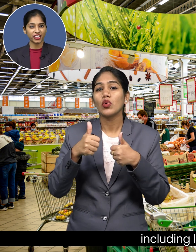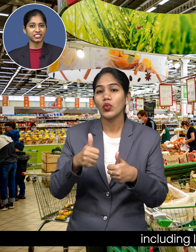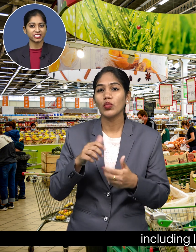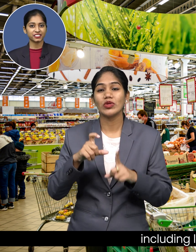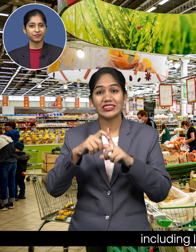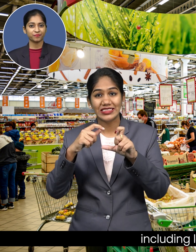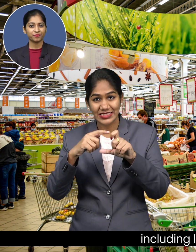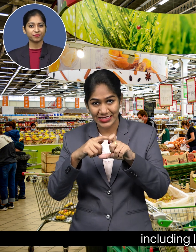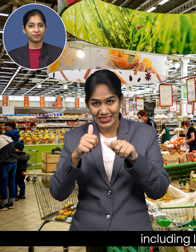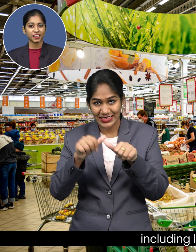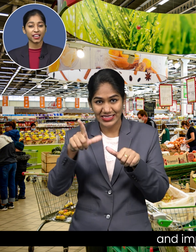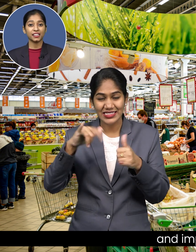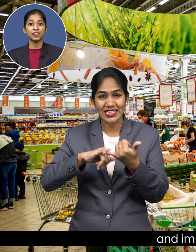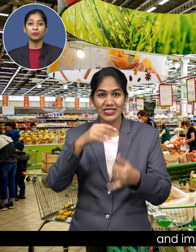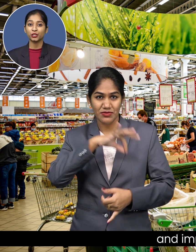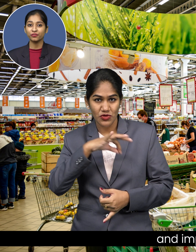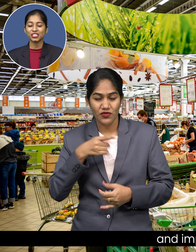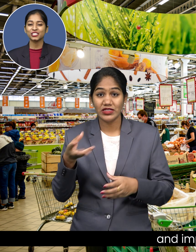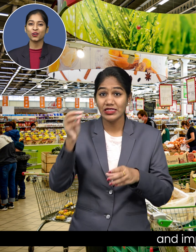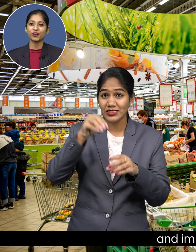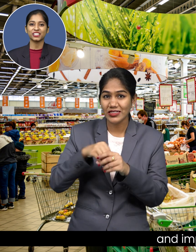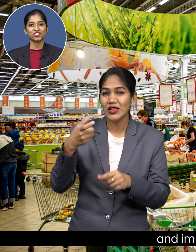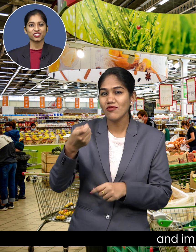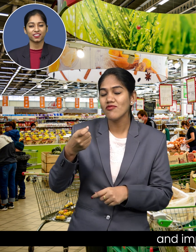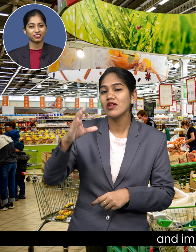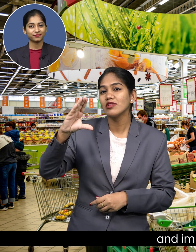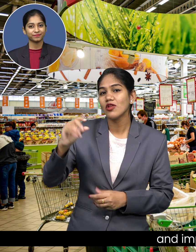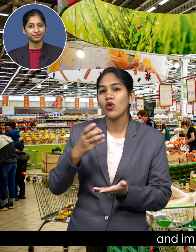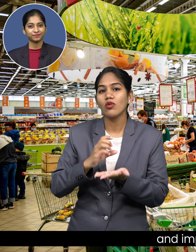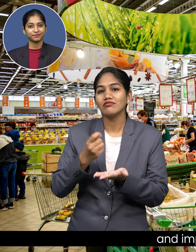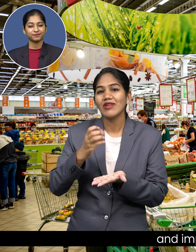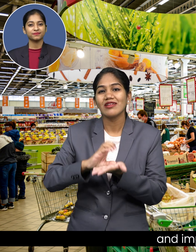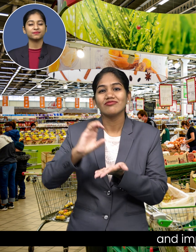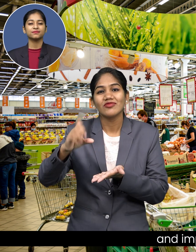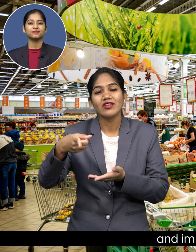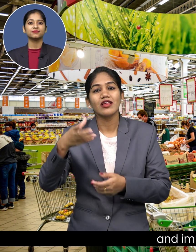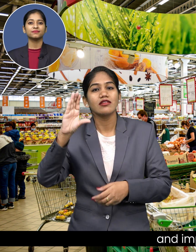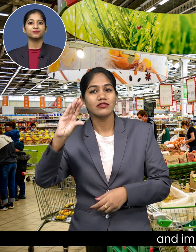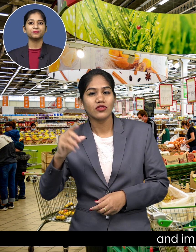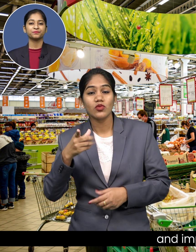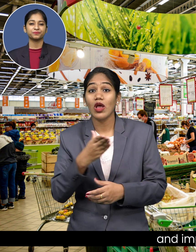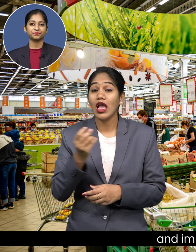interest rates and improved storage.